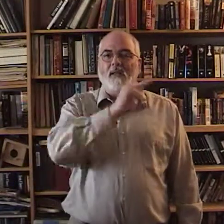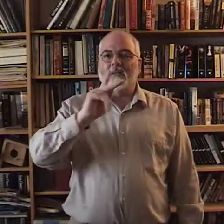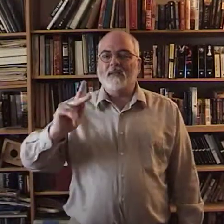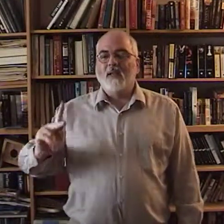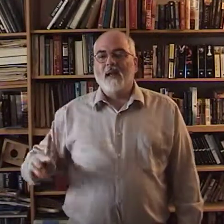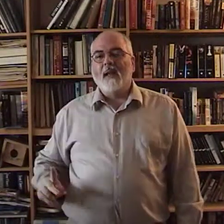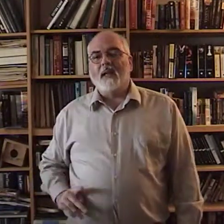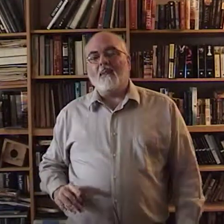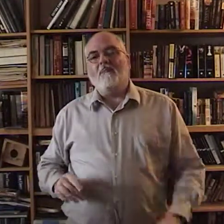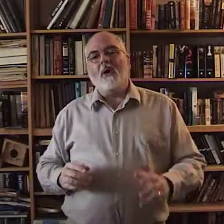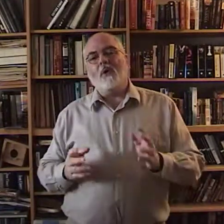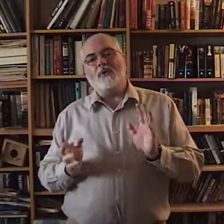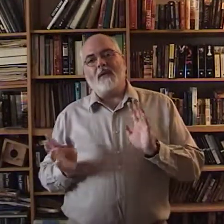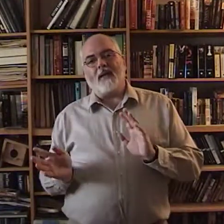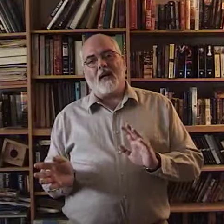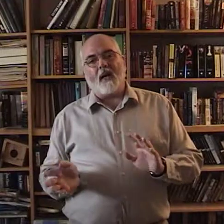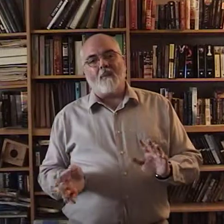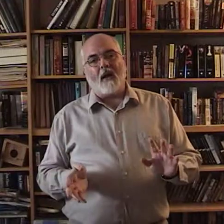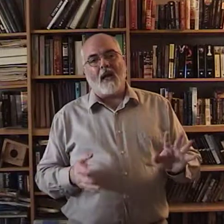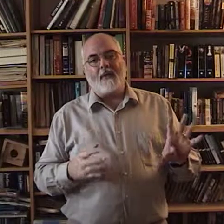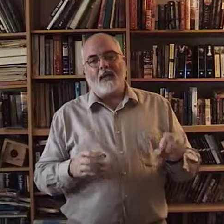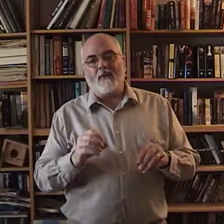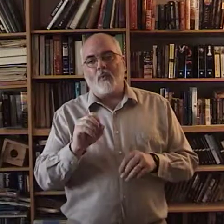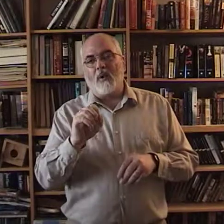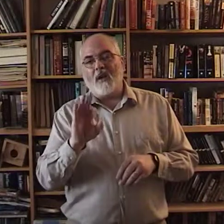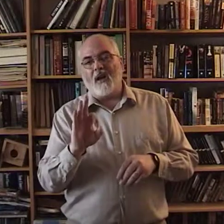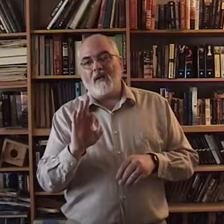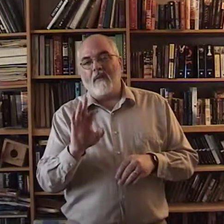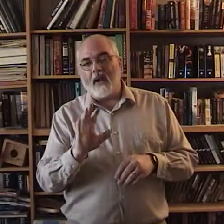Kings. Now, most of the time, I would leave the word of out.